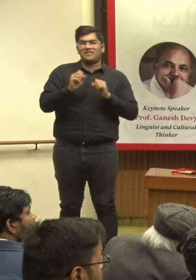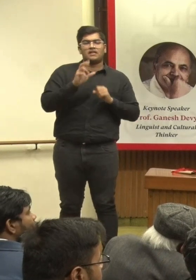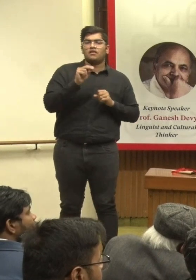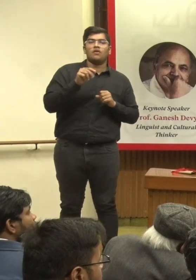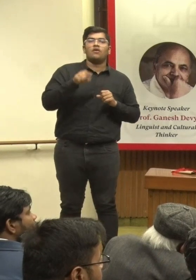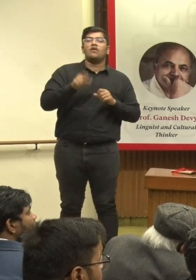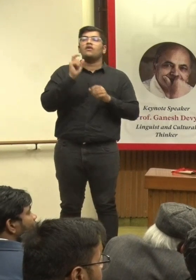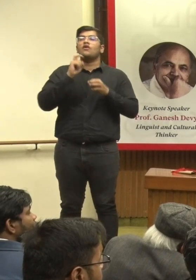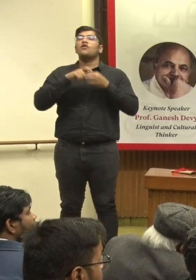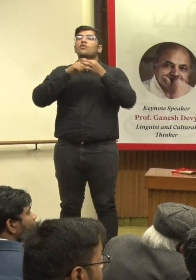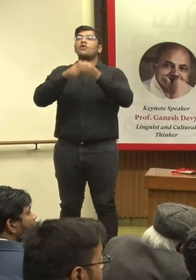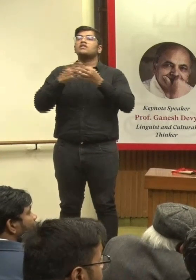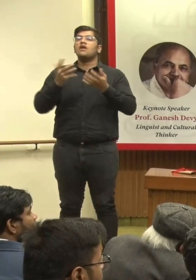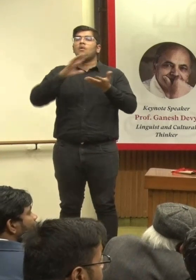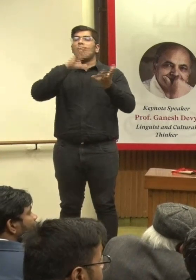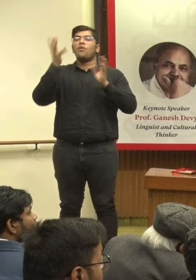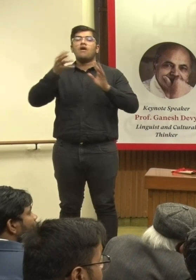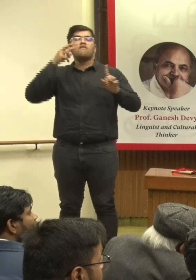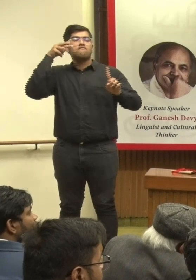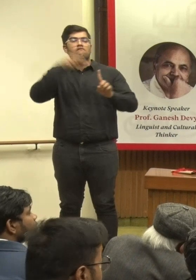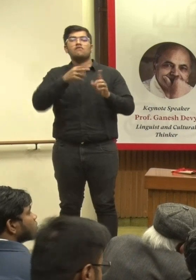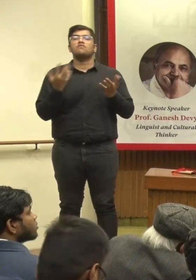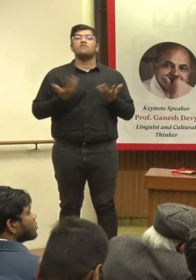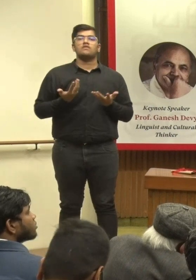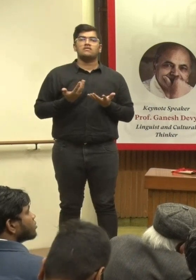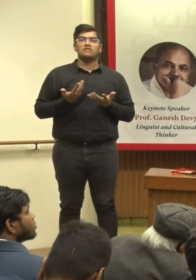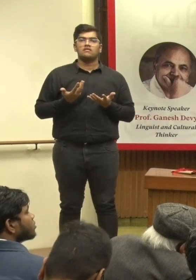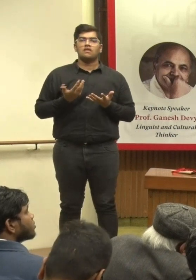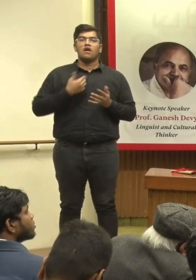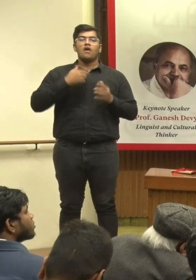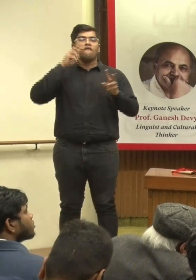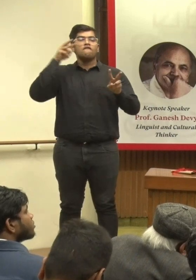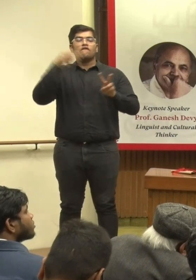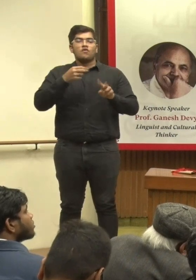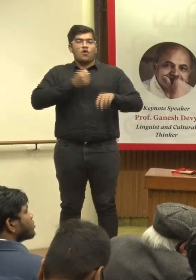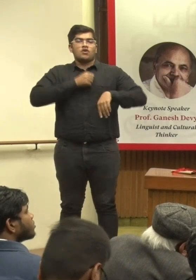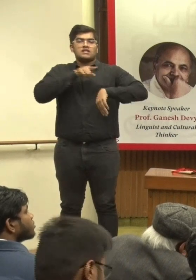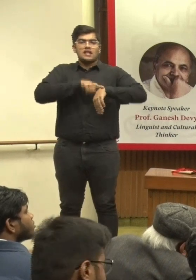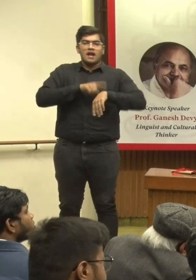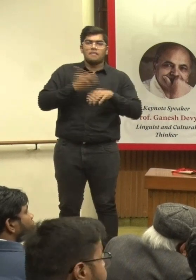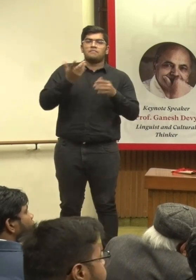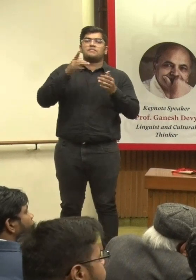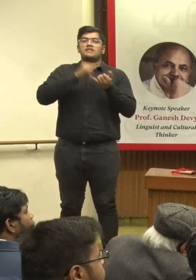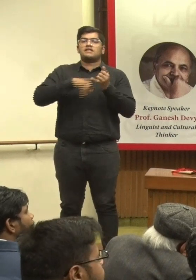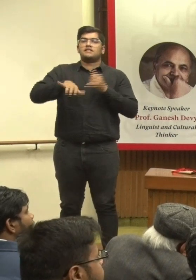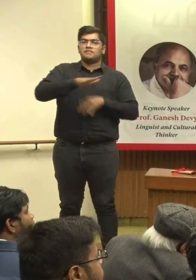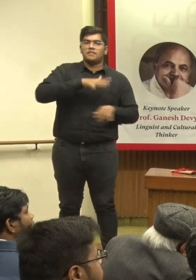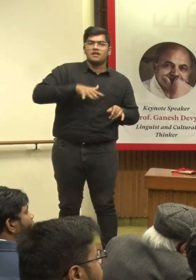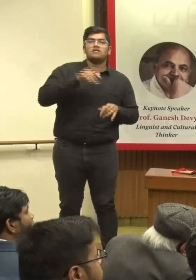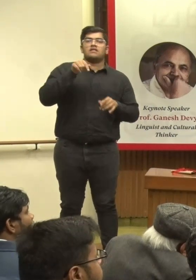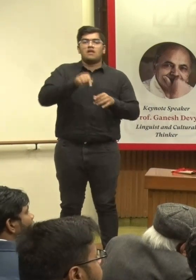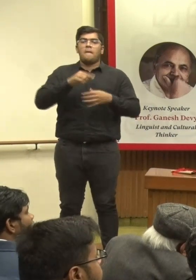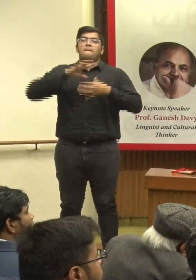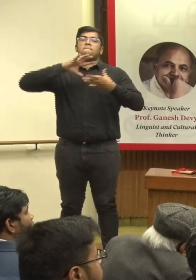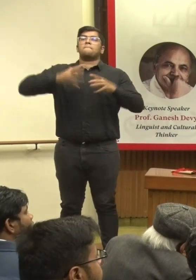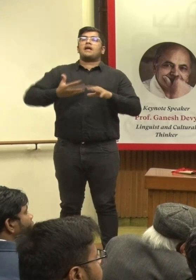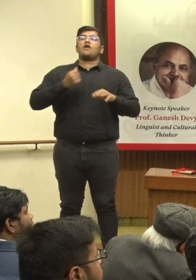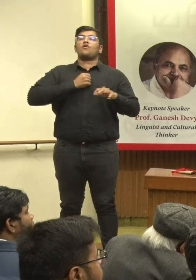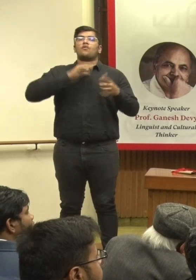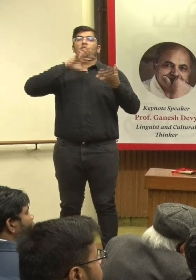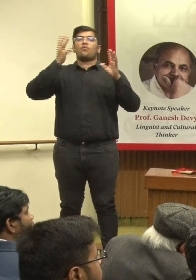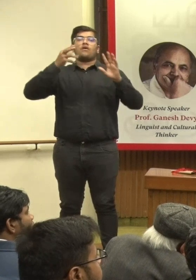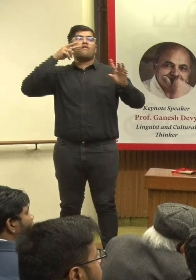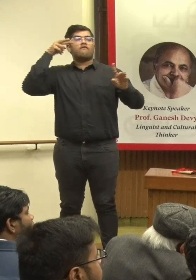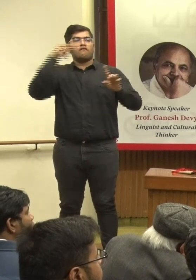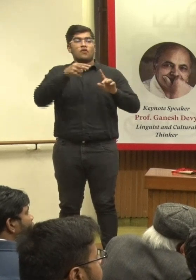question of the worldview. The way we view our time and space together makes our worldview. And every language